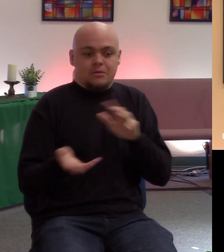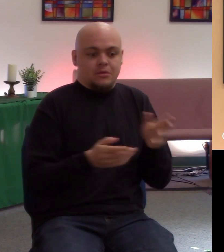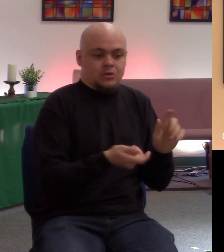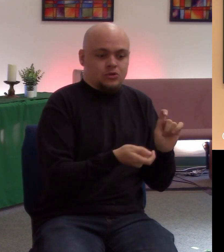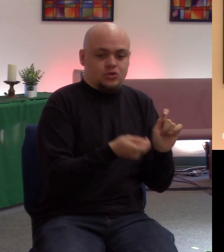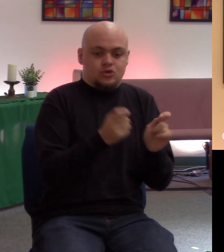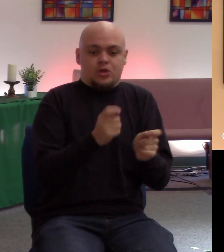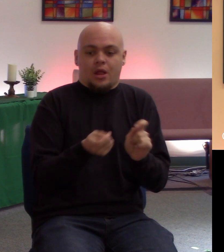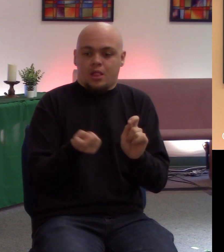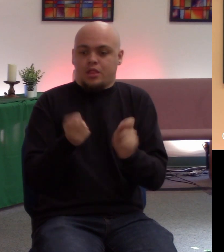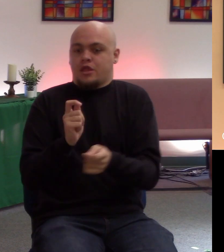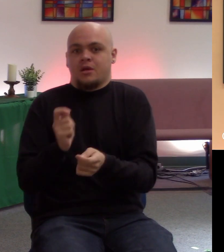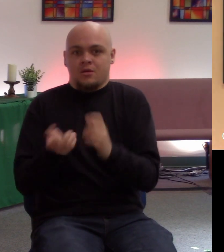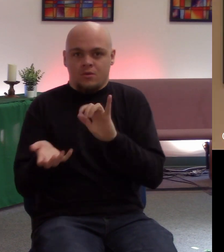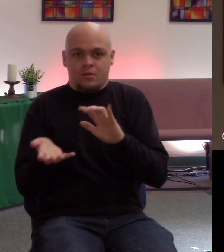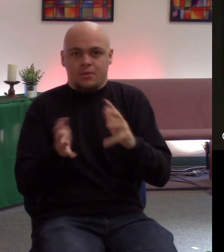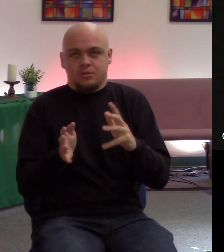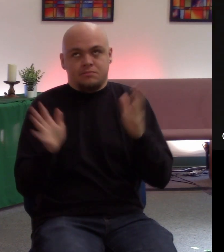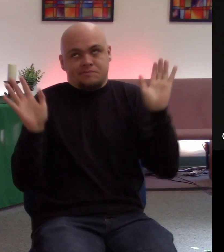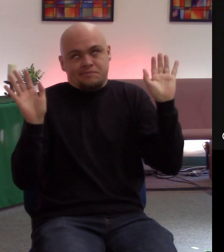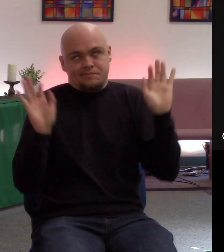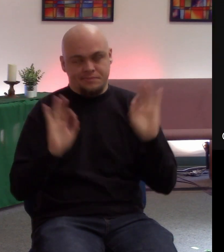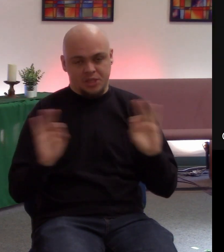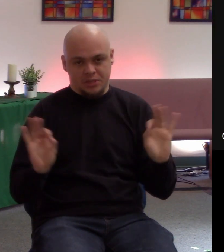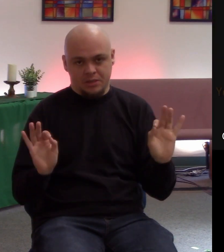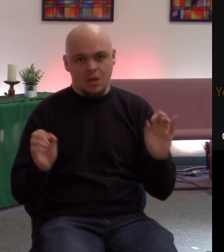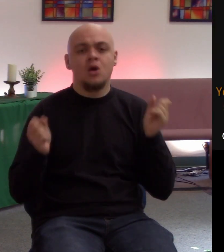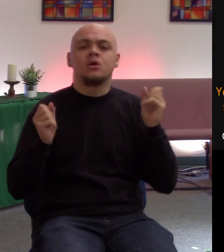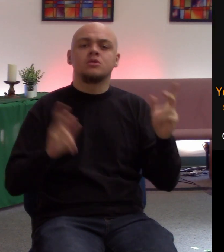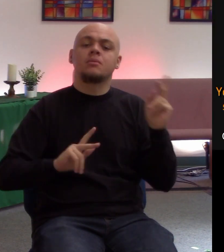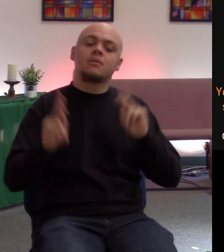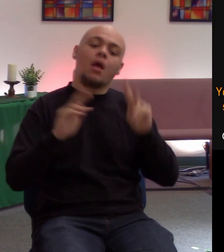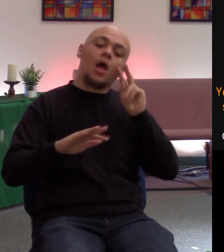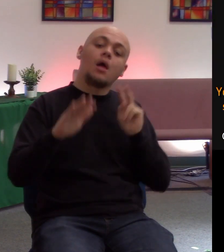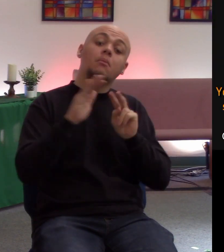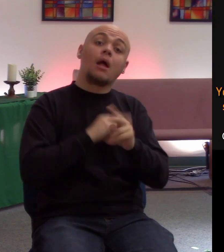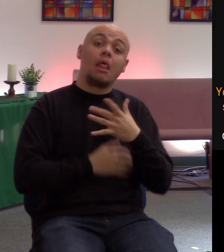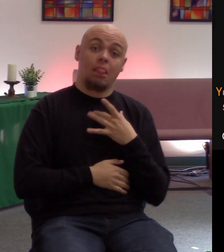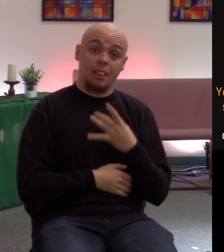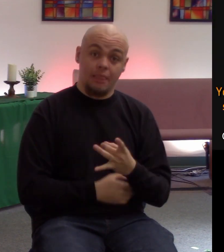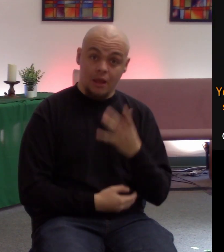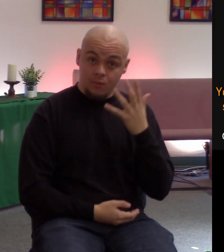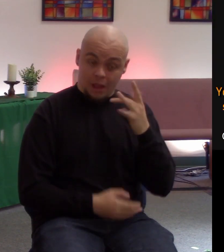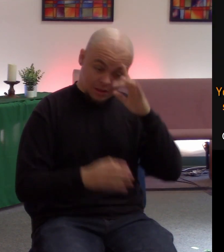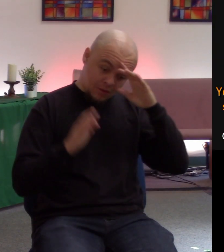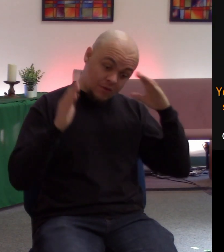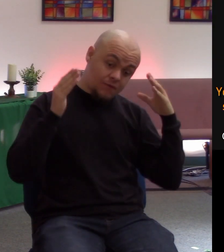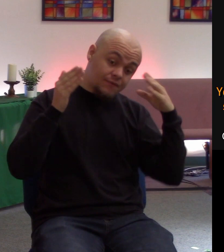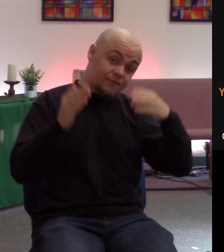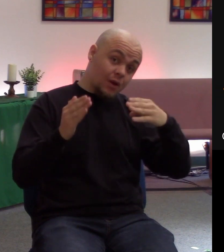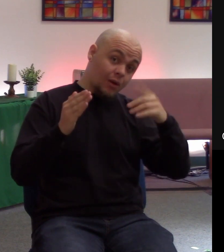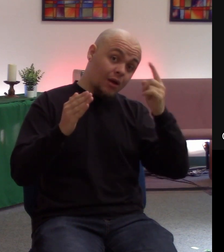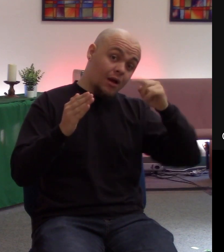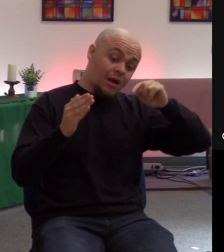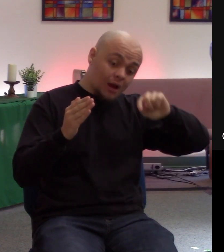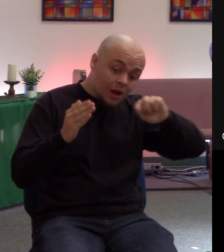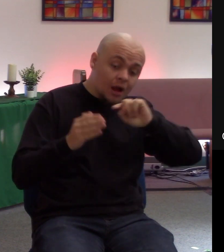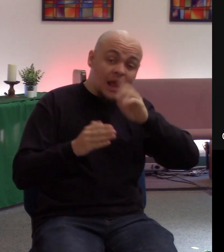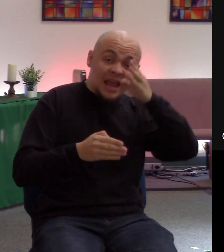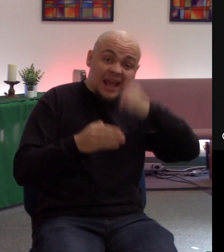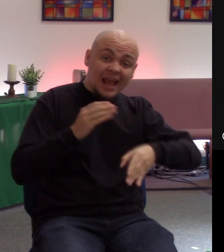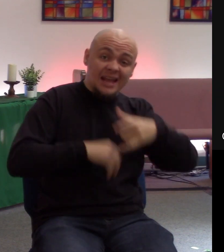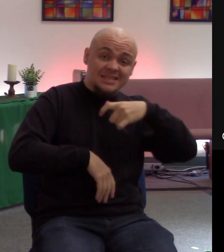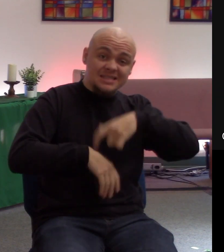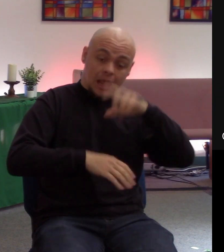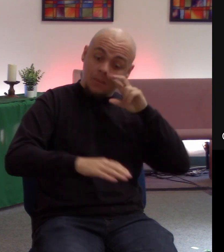when we changed over. No big deal. So why do we have so many people who like to predict this stuff? Why are we so focused on all of